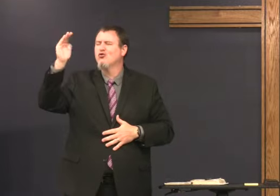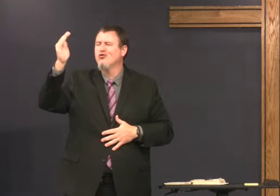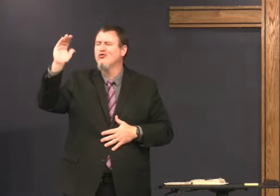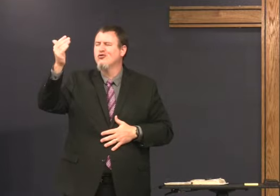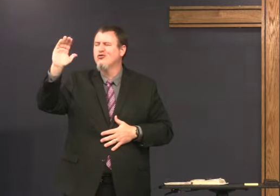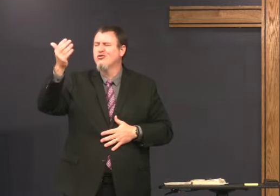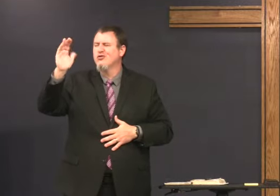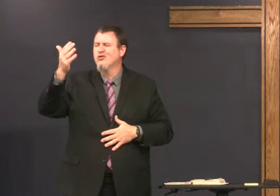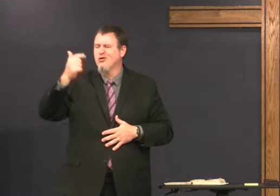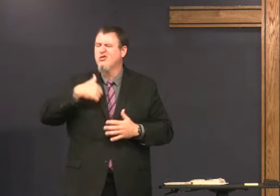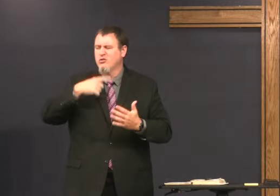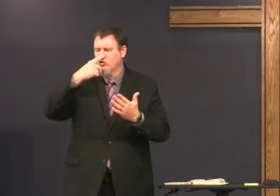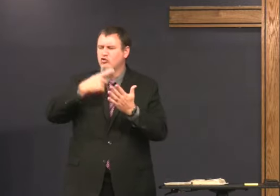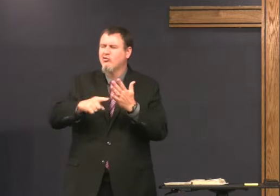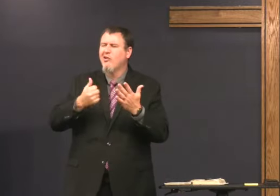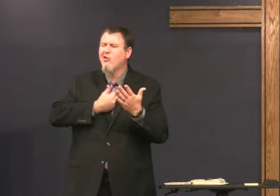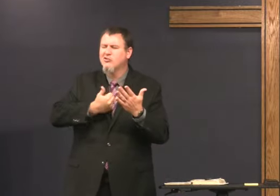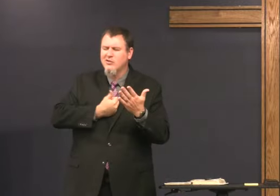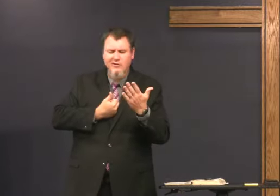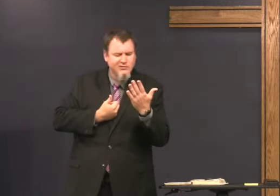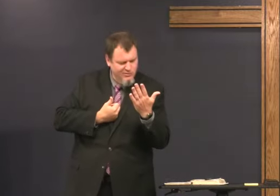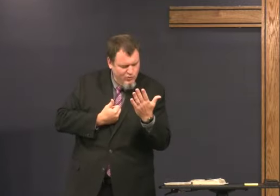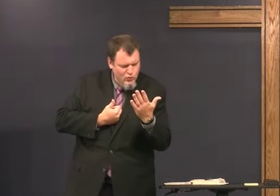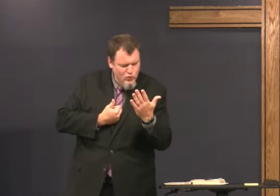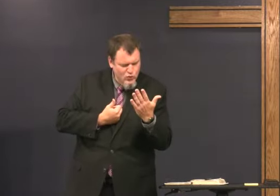also use the mirror to know who we are for you.